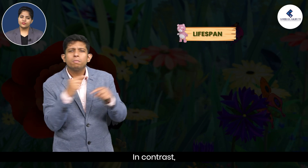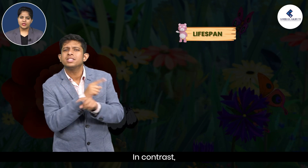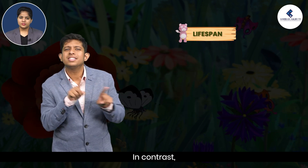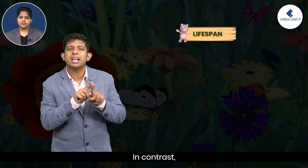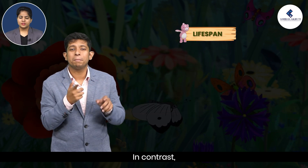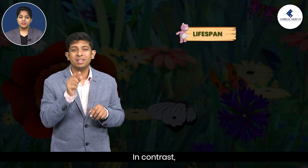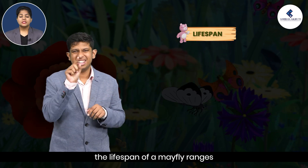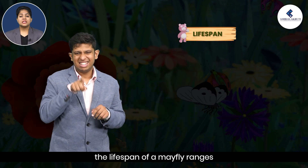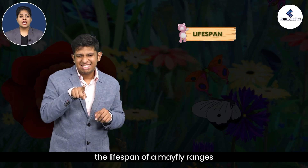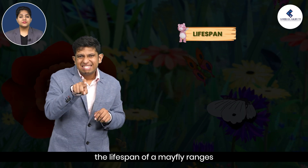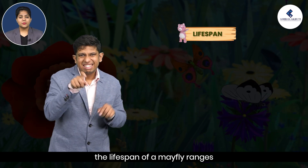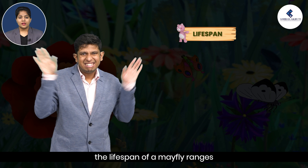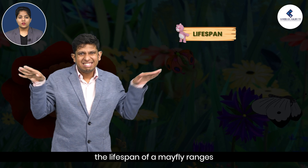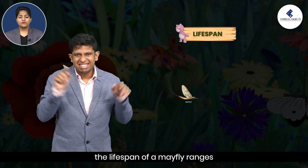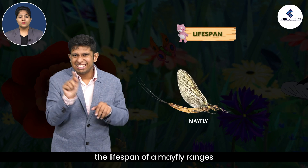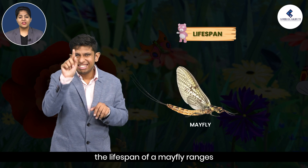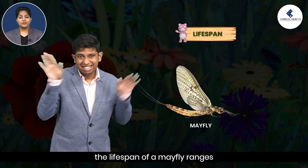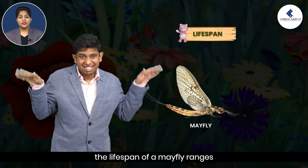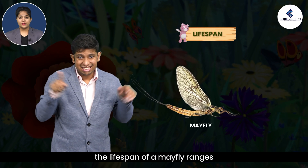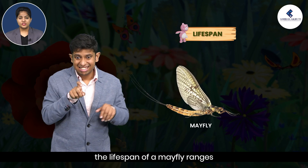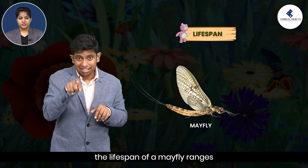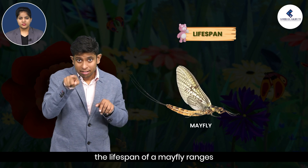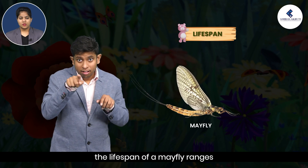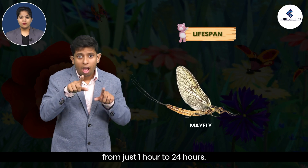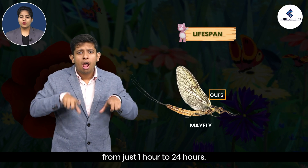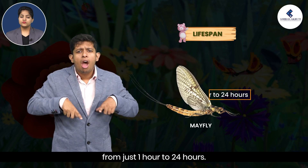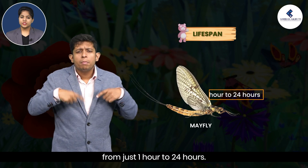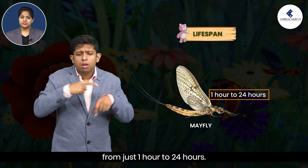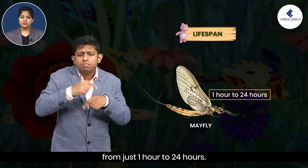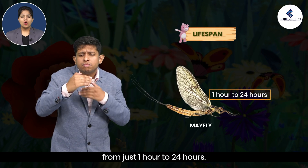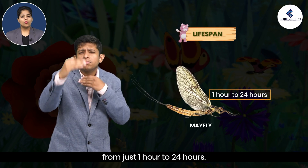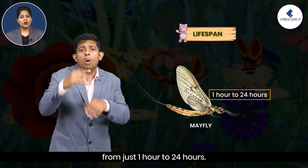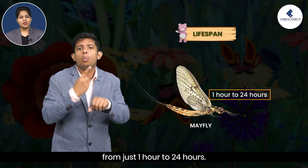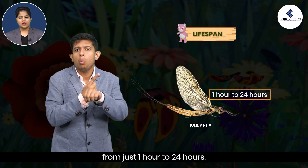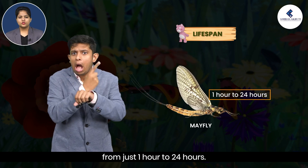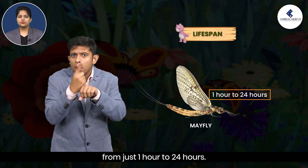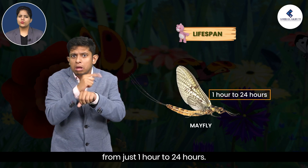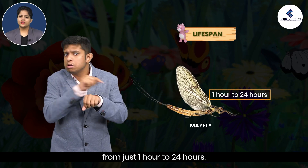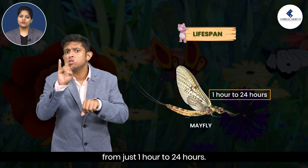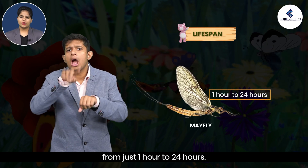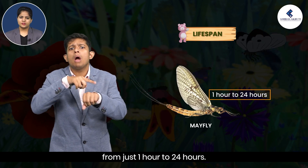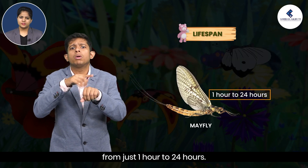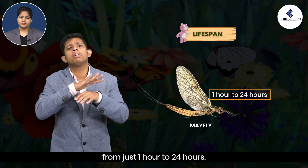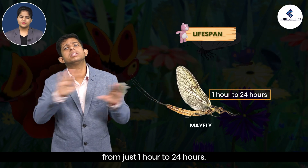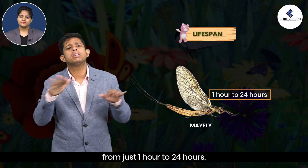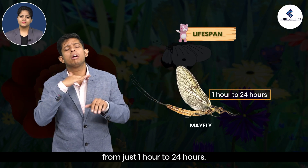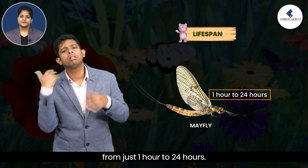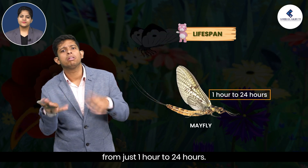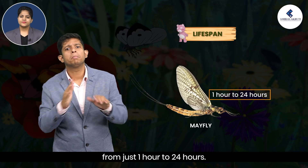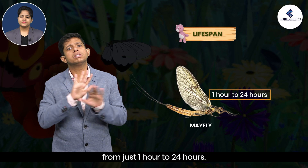In contrast, the lifespan of a mayfly ranges from just 1 hour to 24